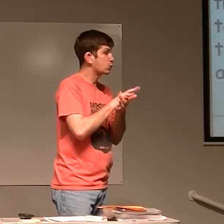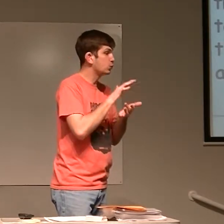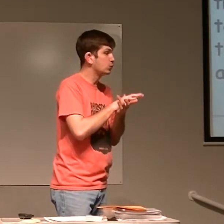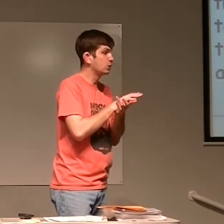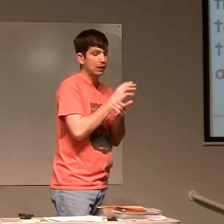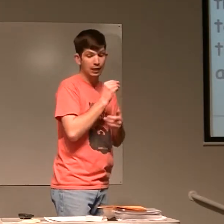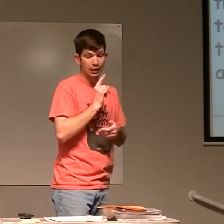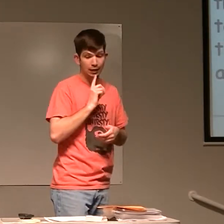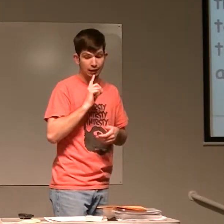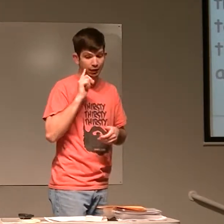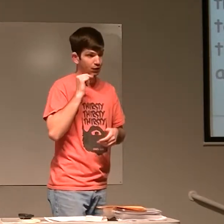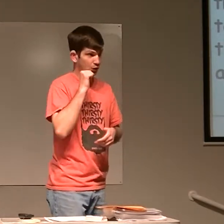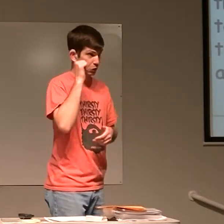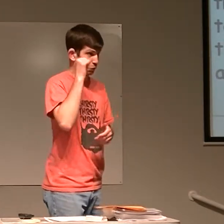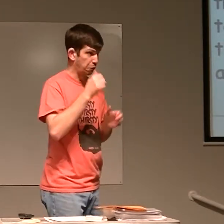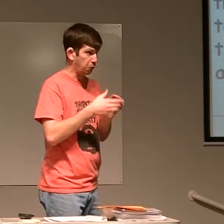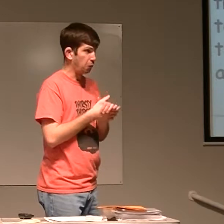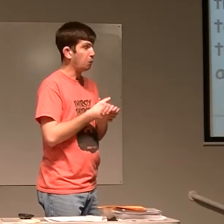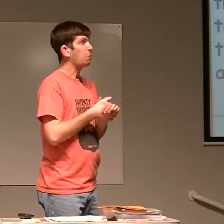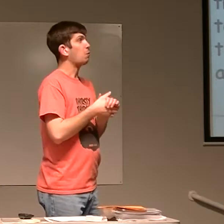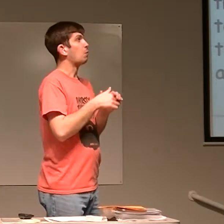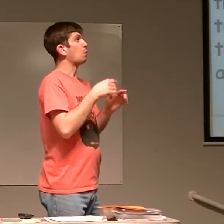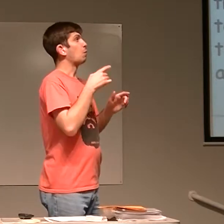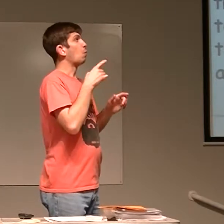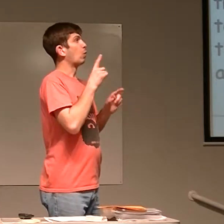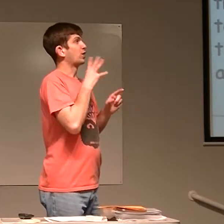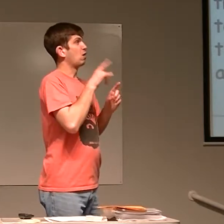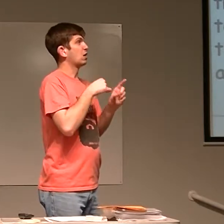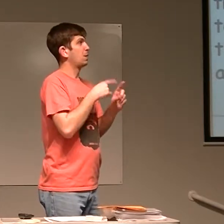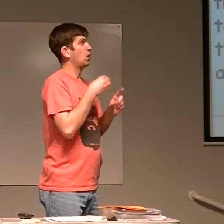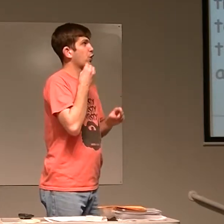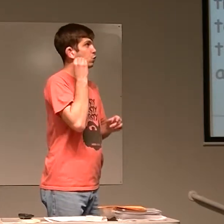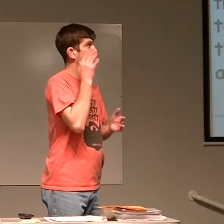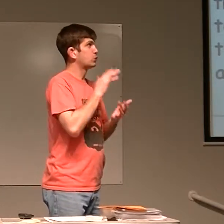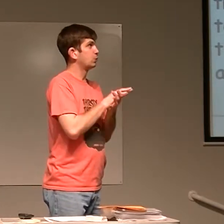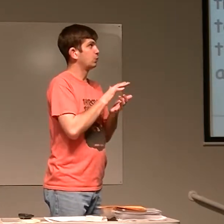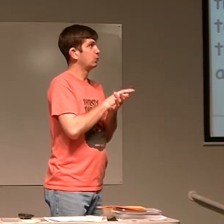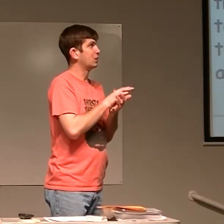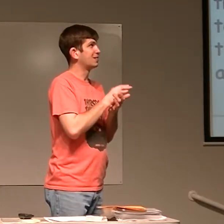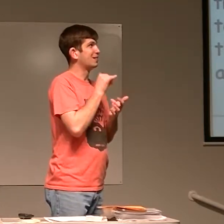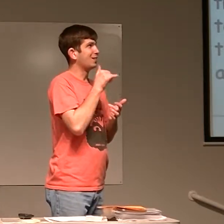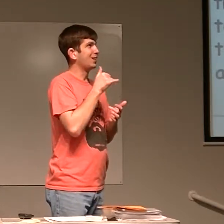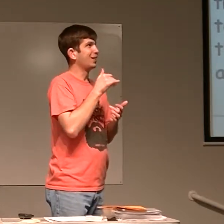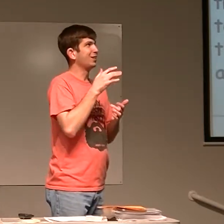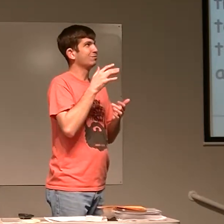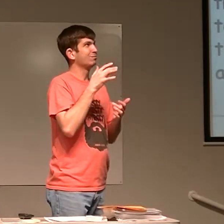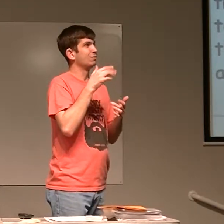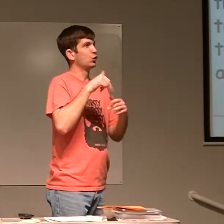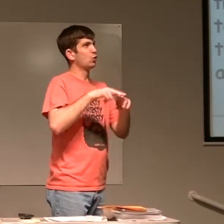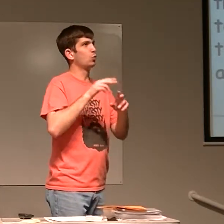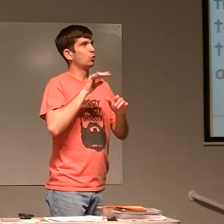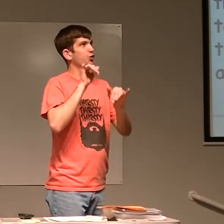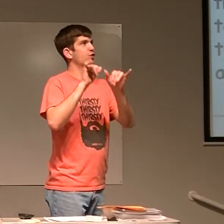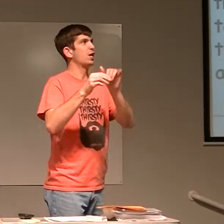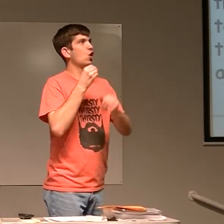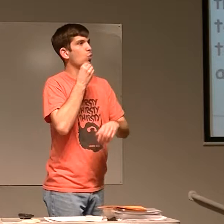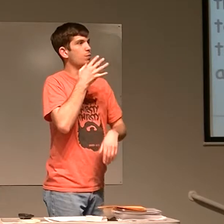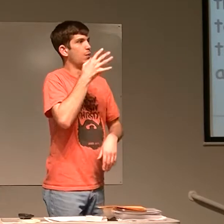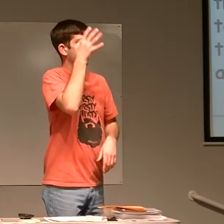homeschool and deaf adult. When I talk about homeschool, it's not like a normal when you stay home with mom and